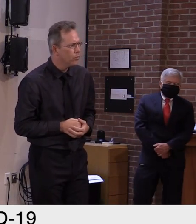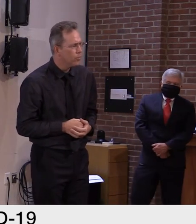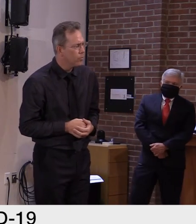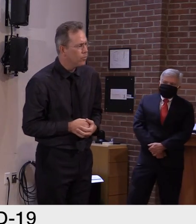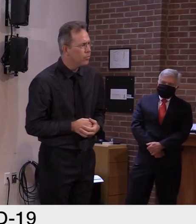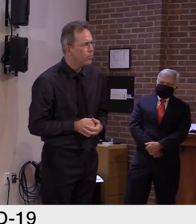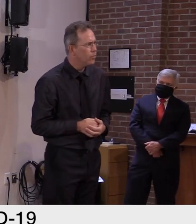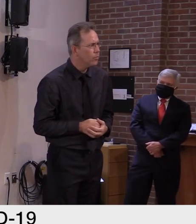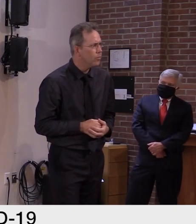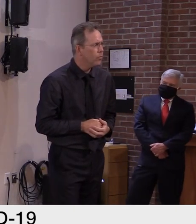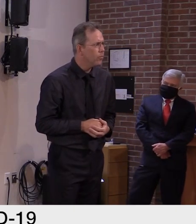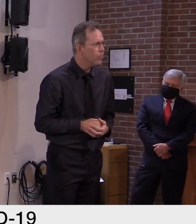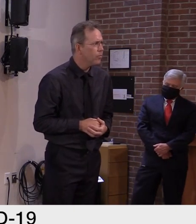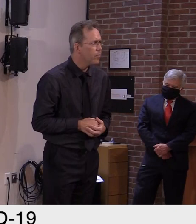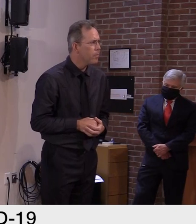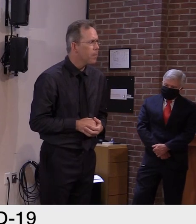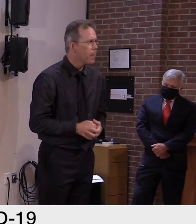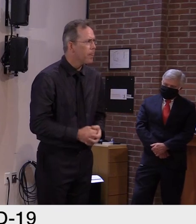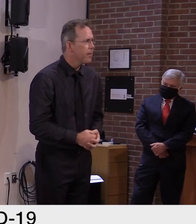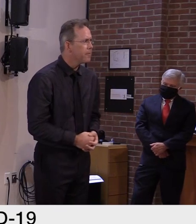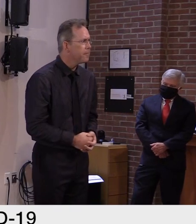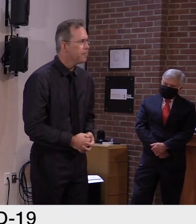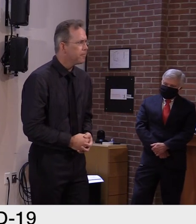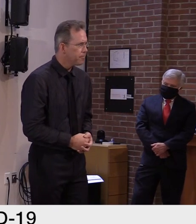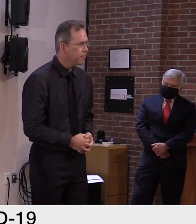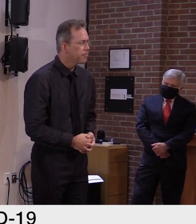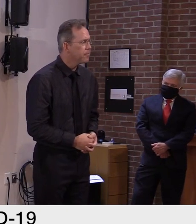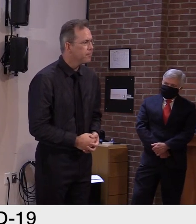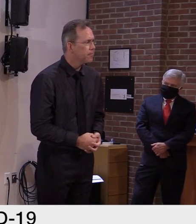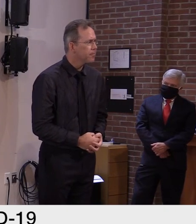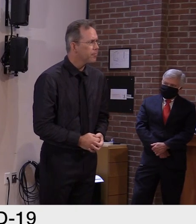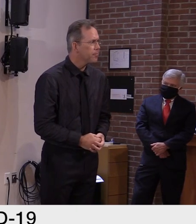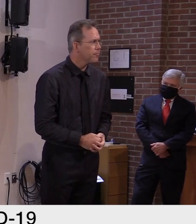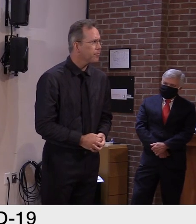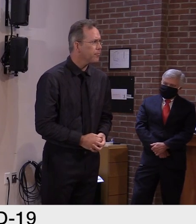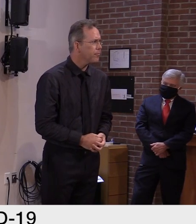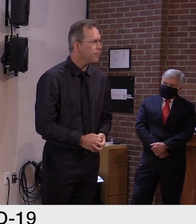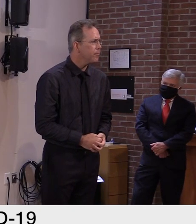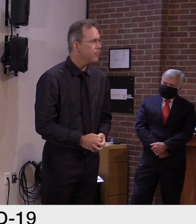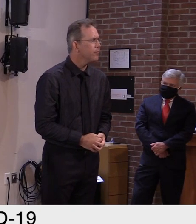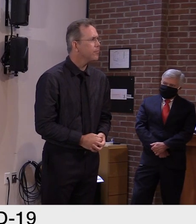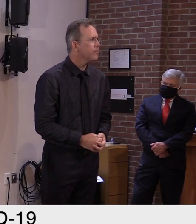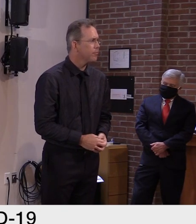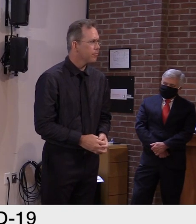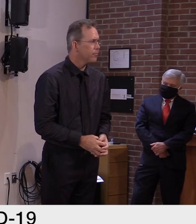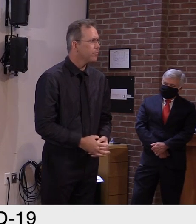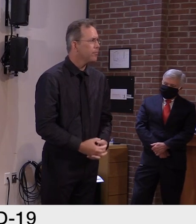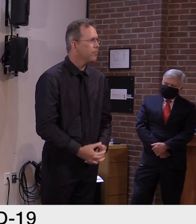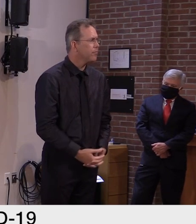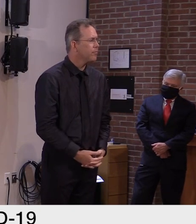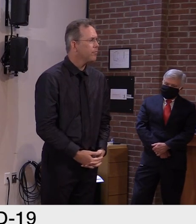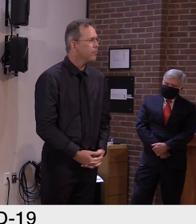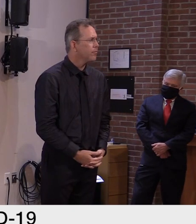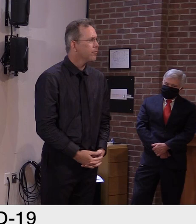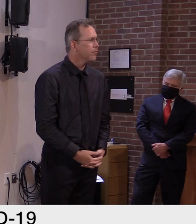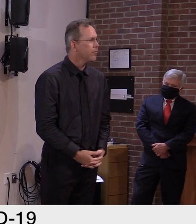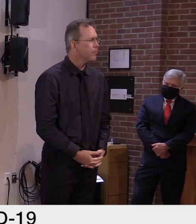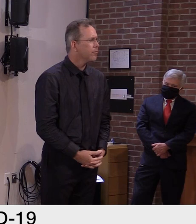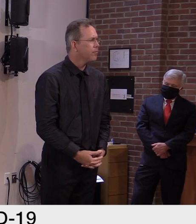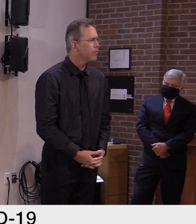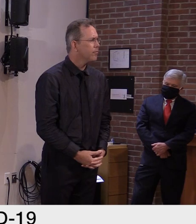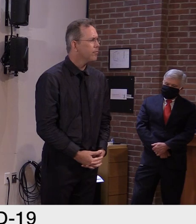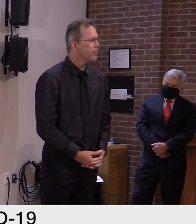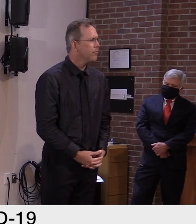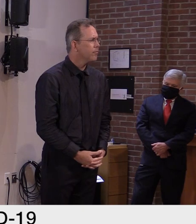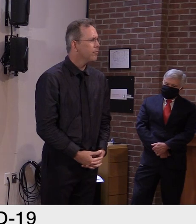Health Organization sets the value of the human life at $10 million. With the $1.25 billion that Vermont